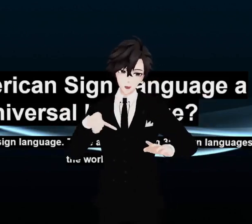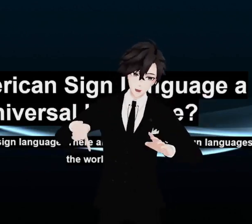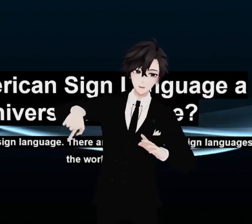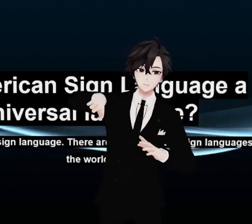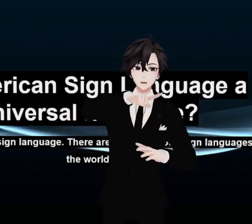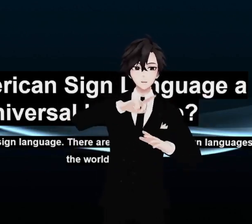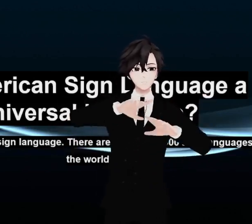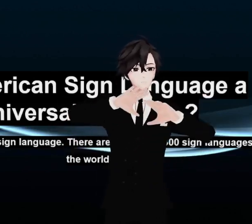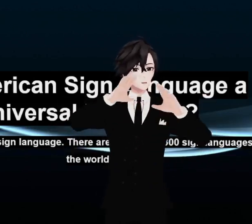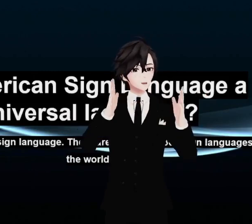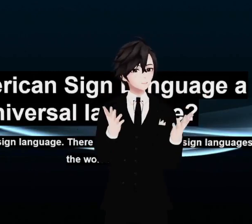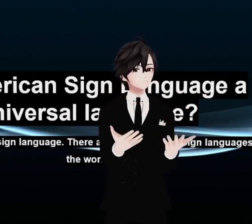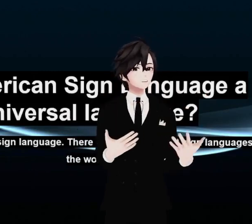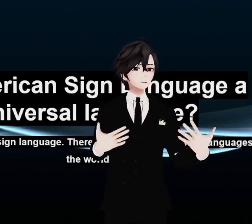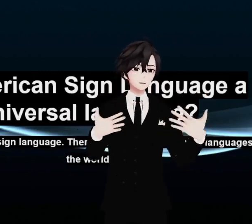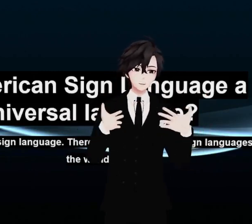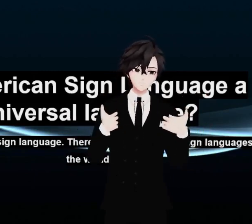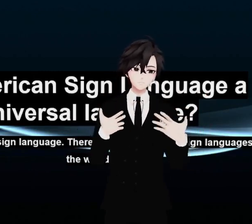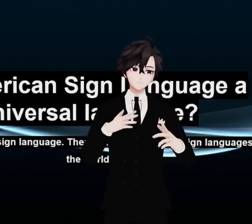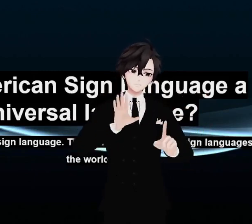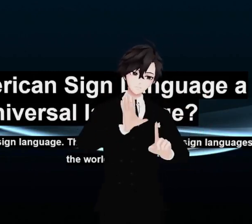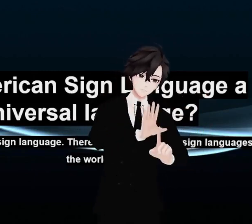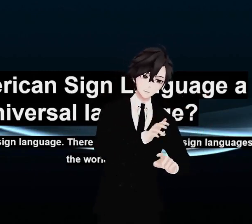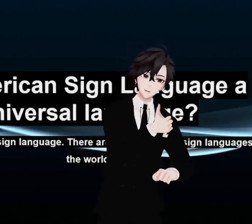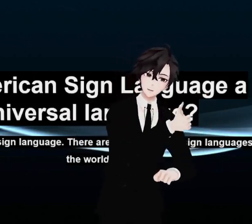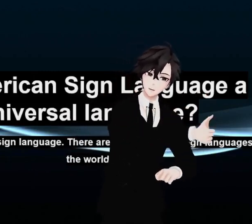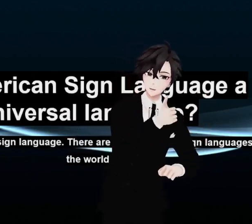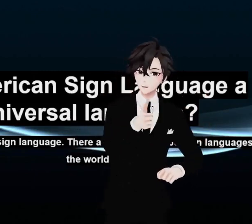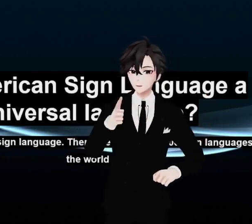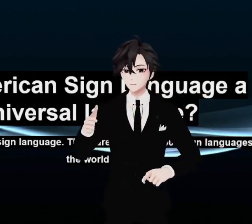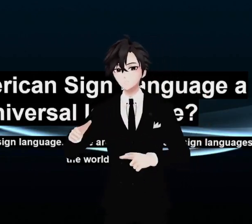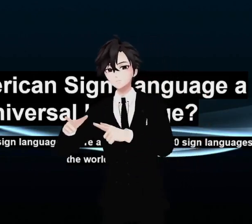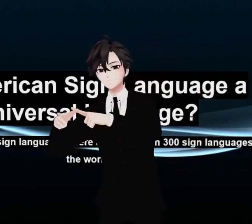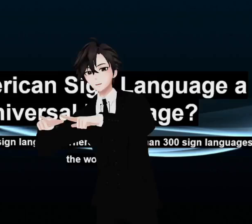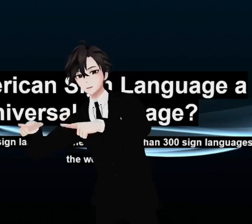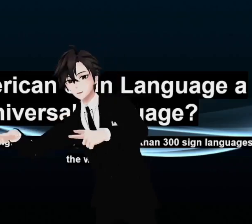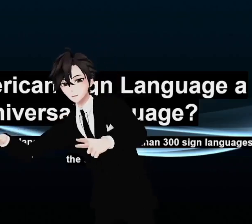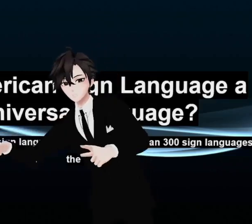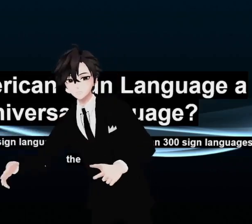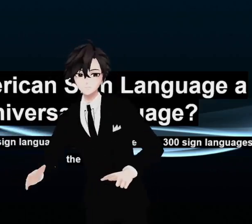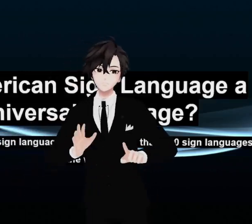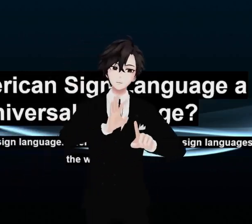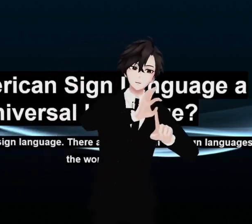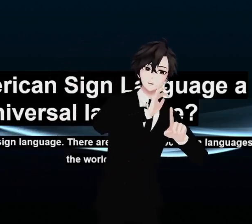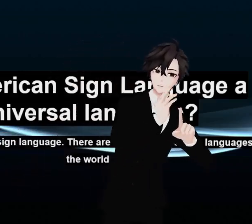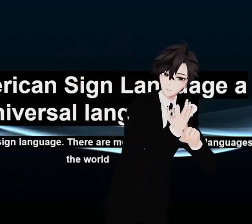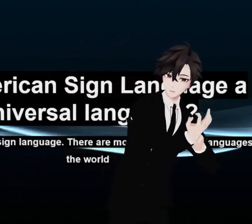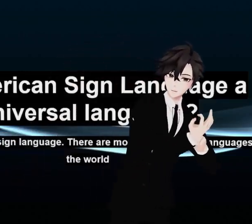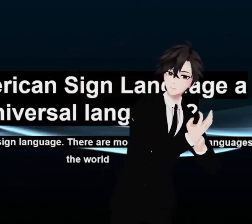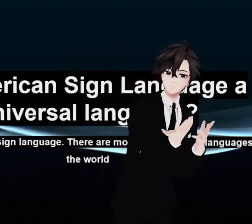Each country has their own sign language, their own culture, their own unique take on the language.